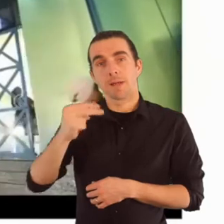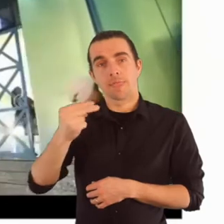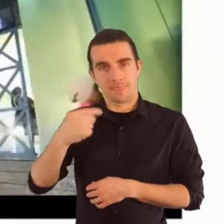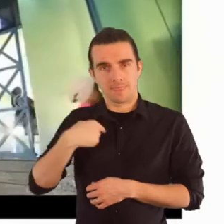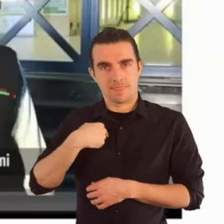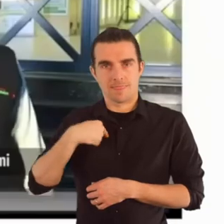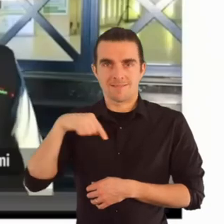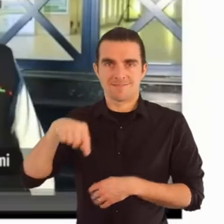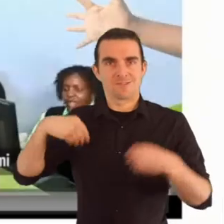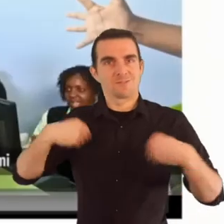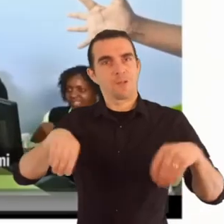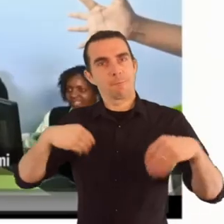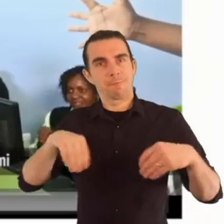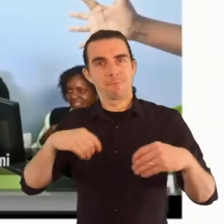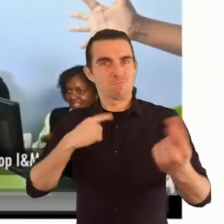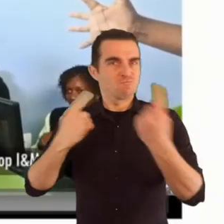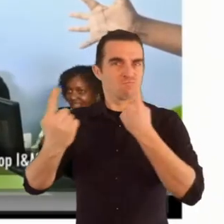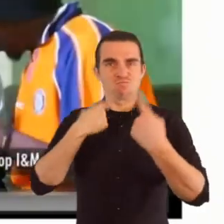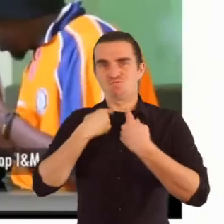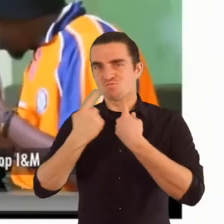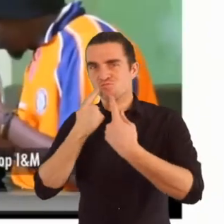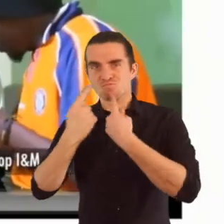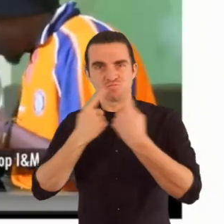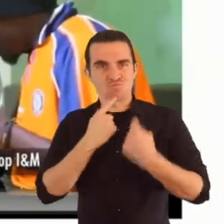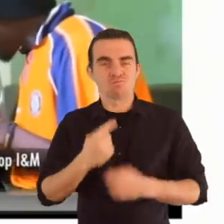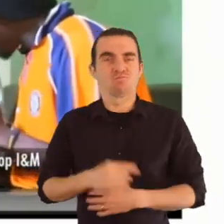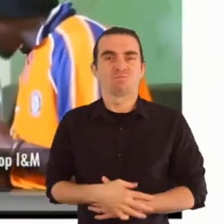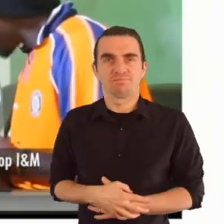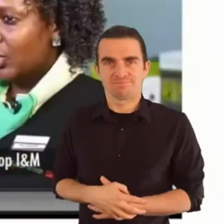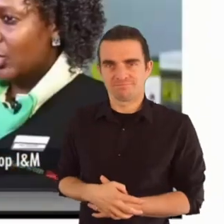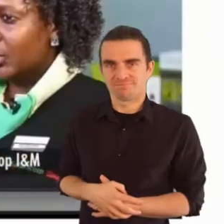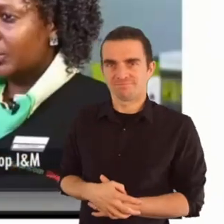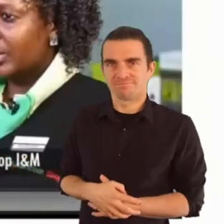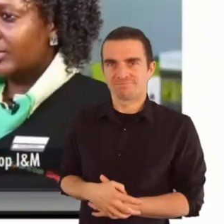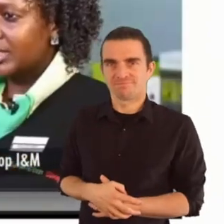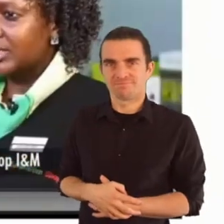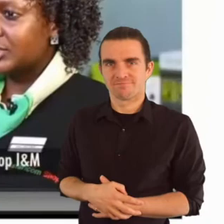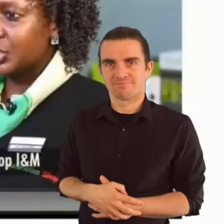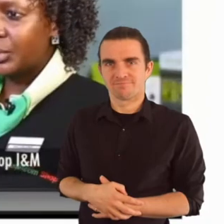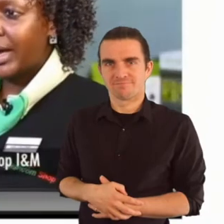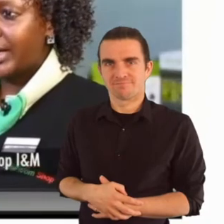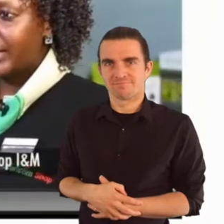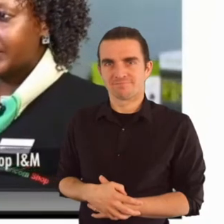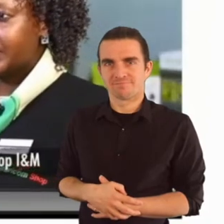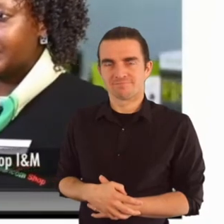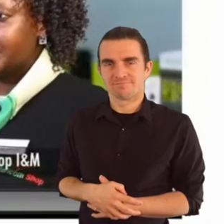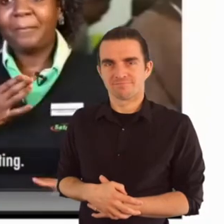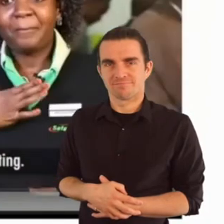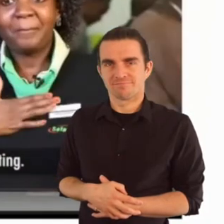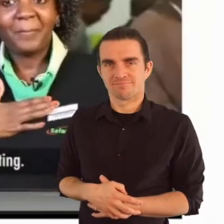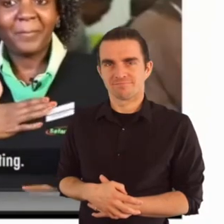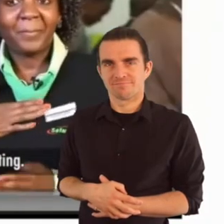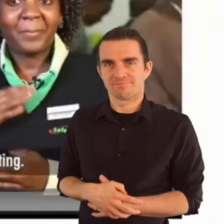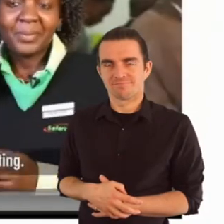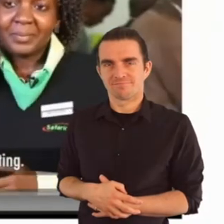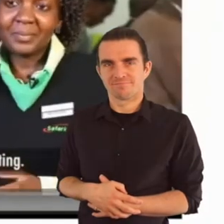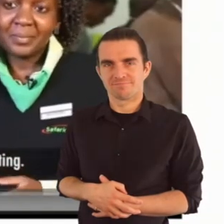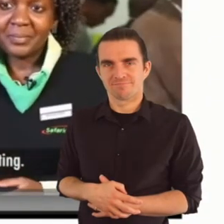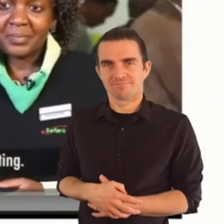My name is Elizabeth Musomi. I work at the Safaricom retail shop I&M.